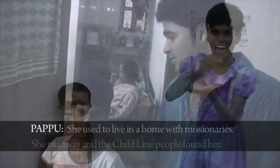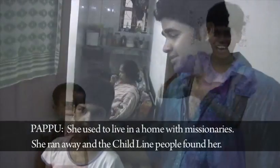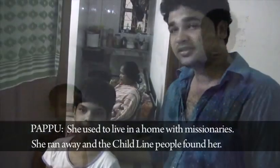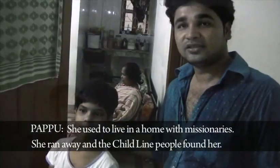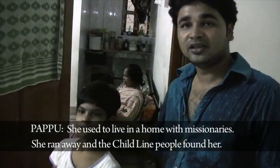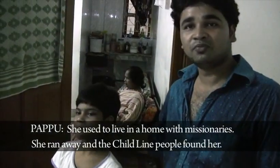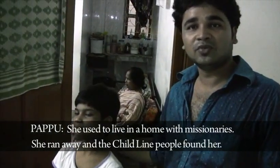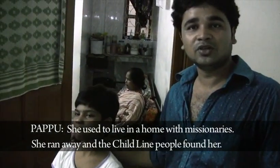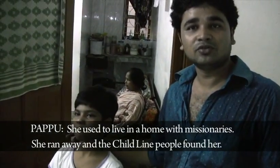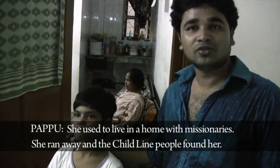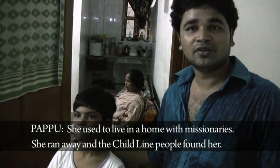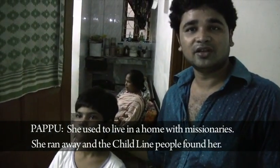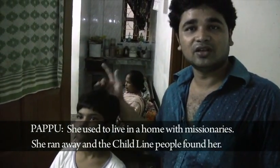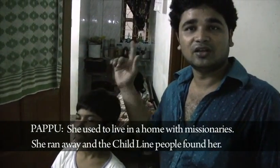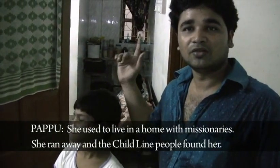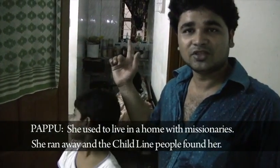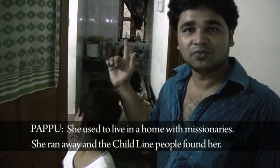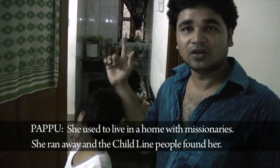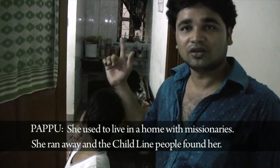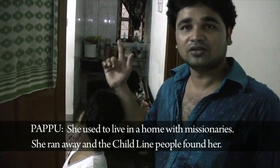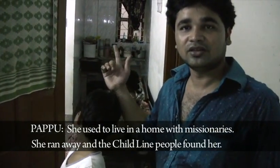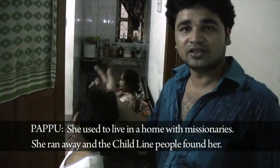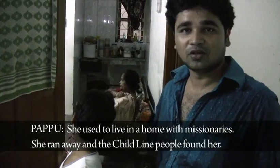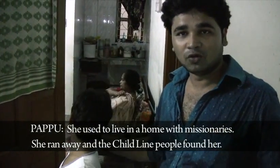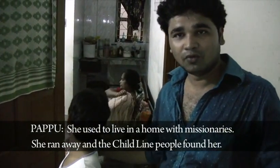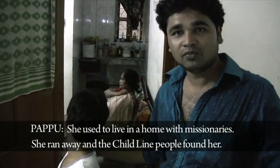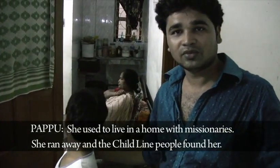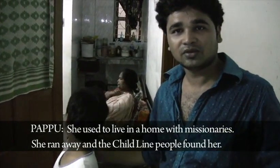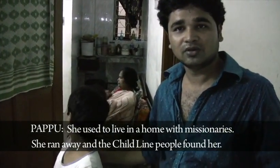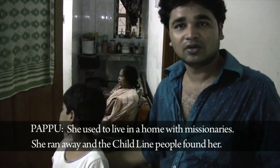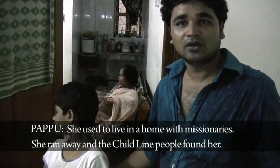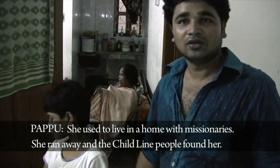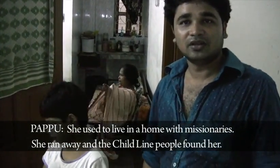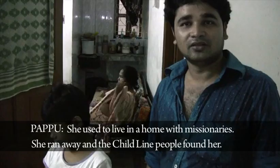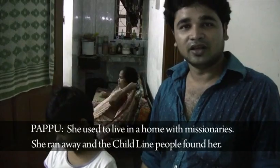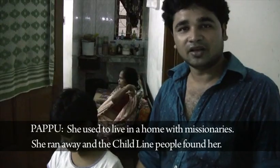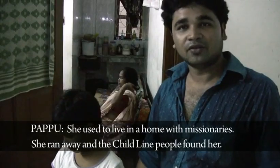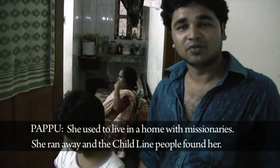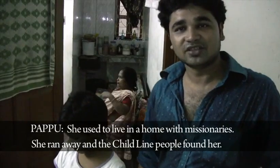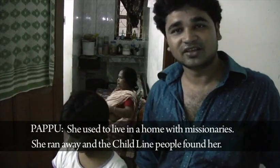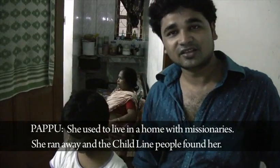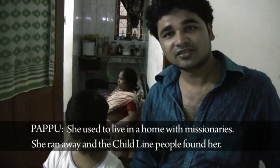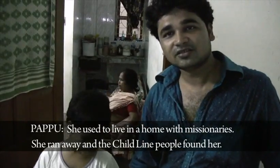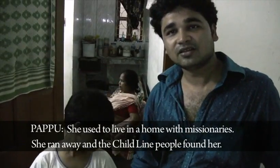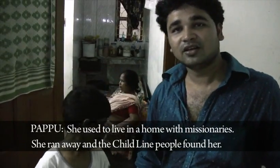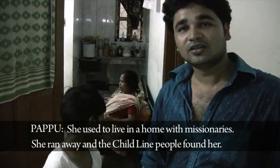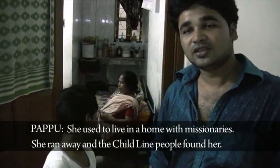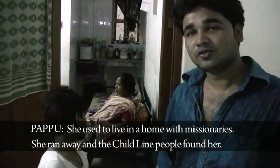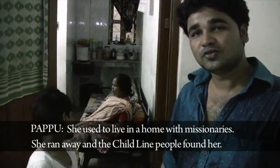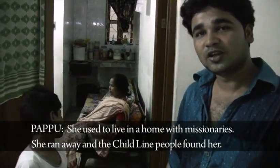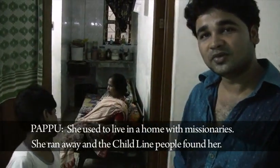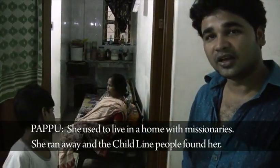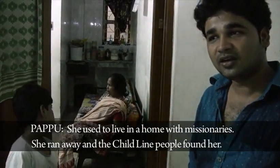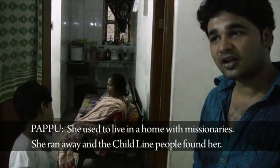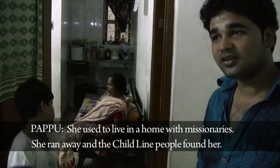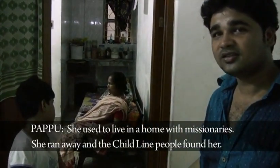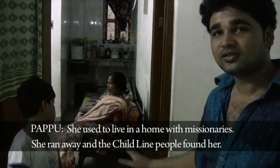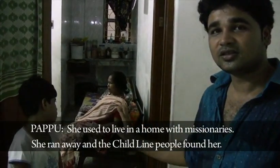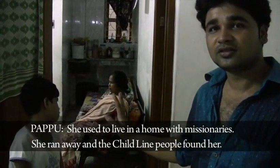she used to live in Navajiban. There is a home there for missionaries. She used to live there, and then